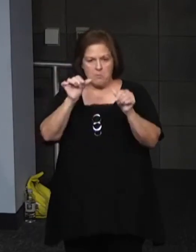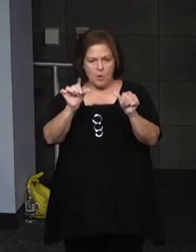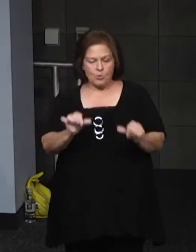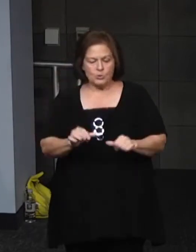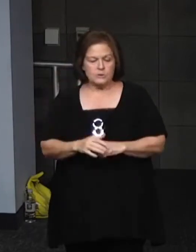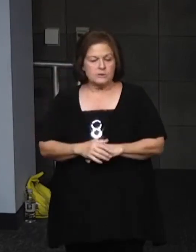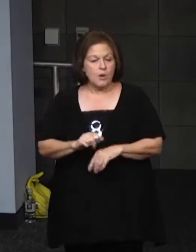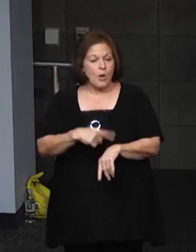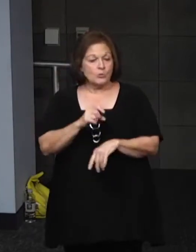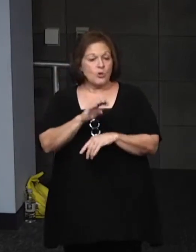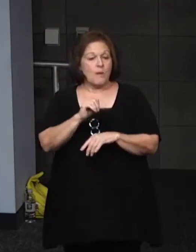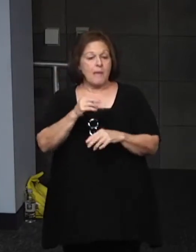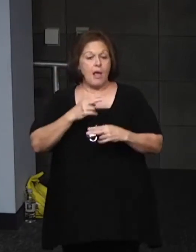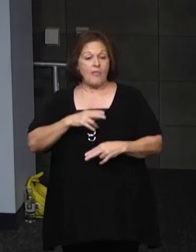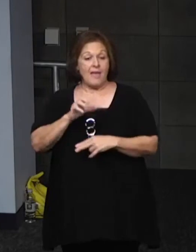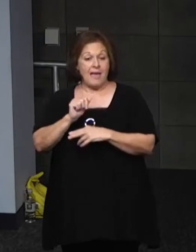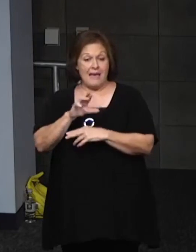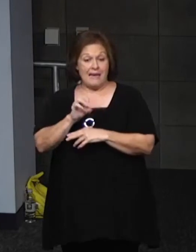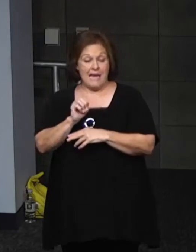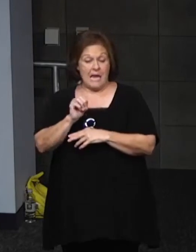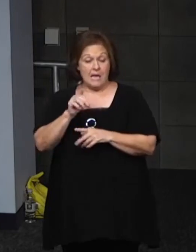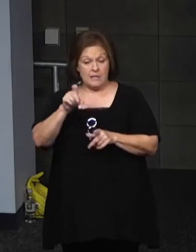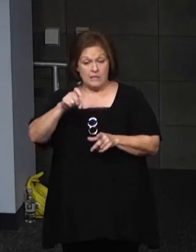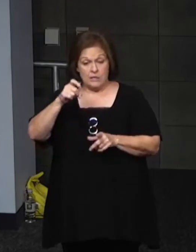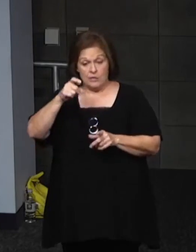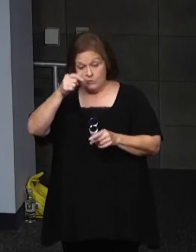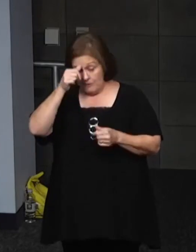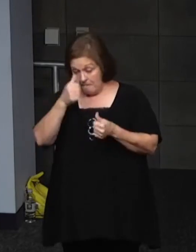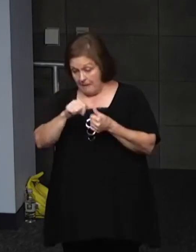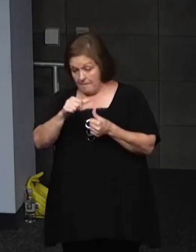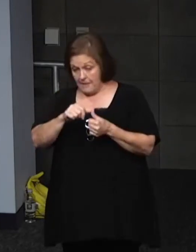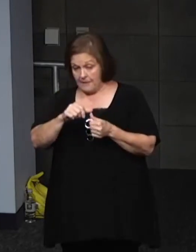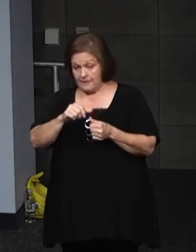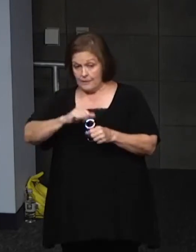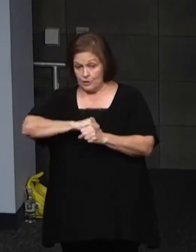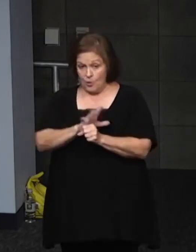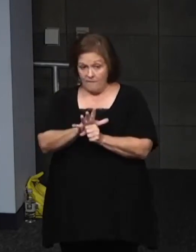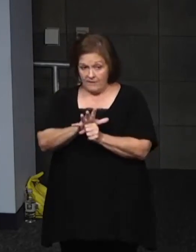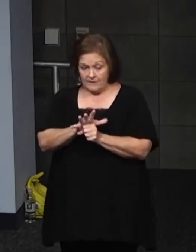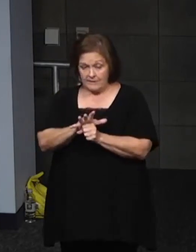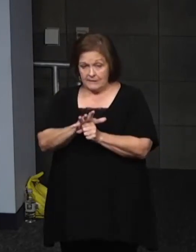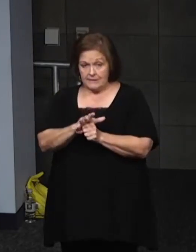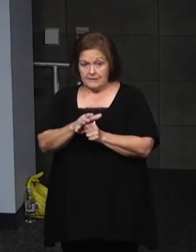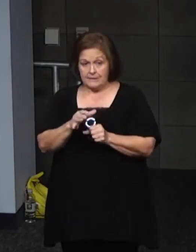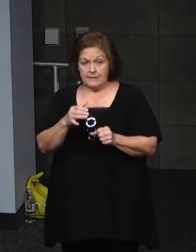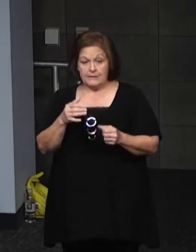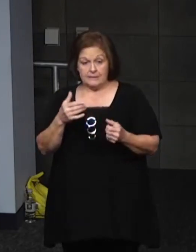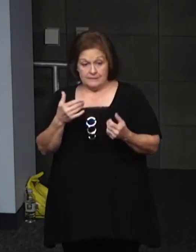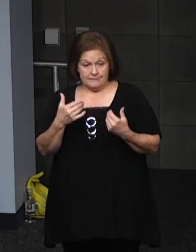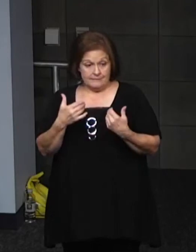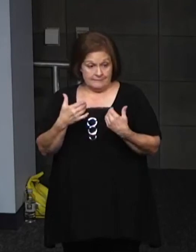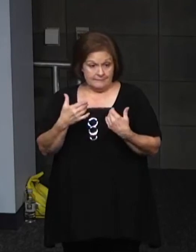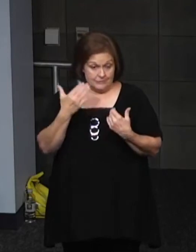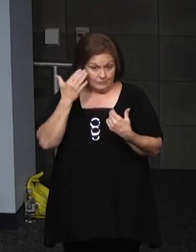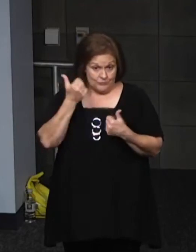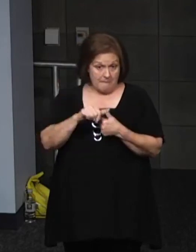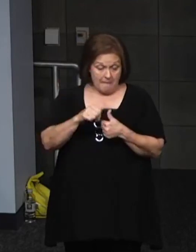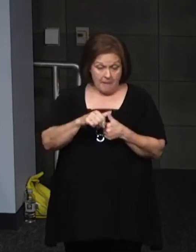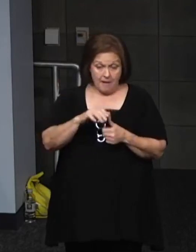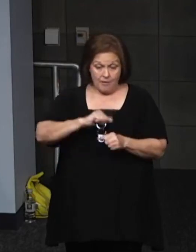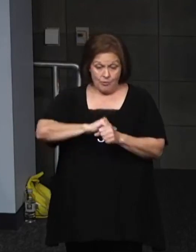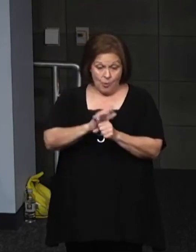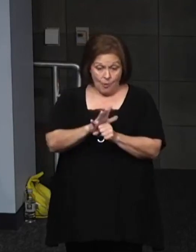healthcare facilities, I also want to take a moment to remind you about COVID. We were in a COVID spike when this